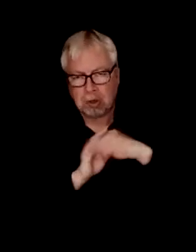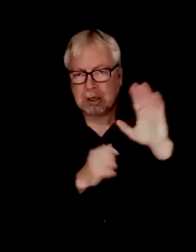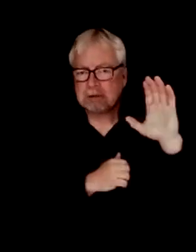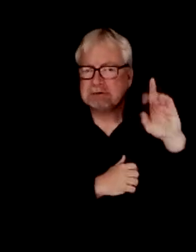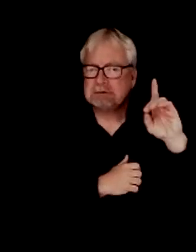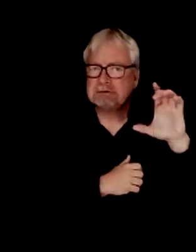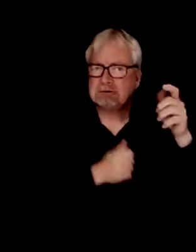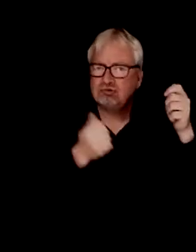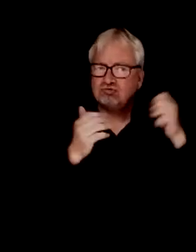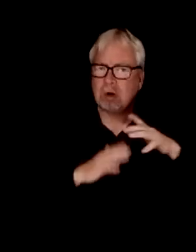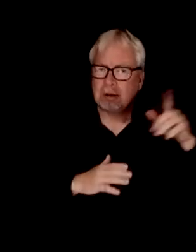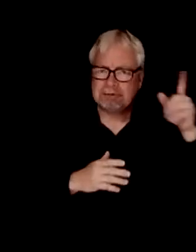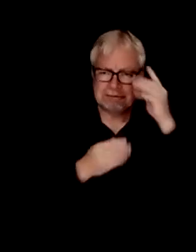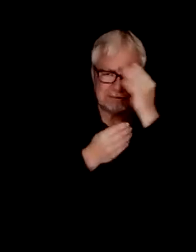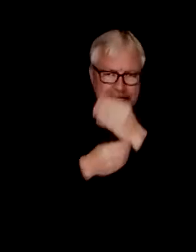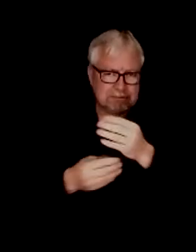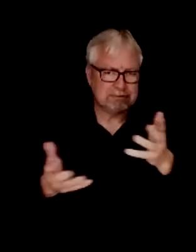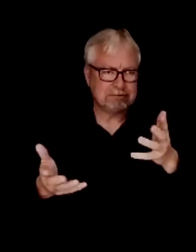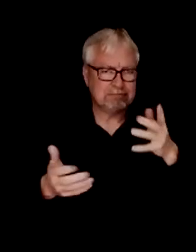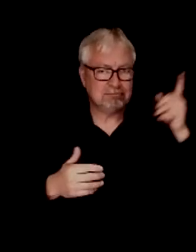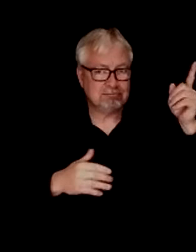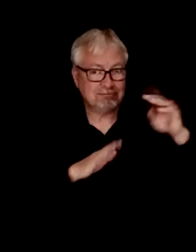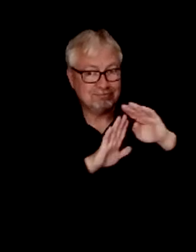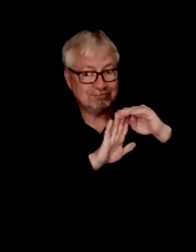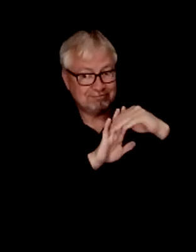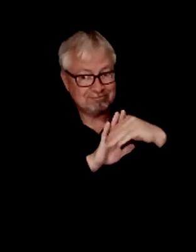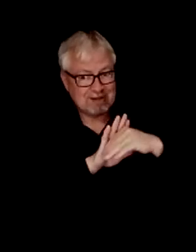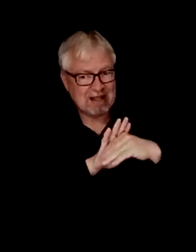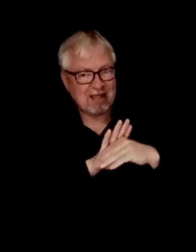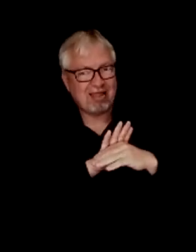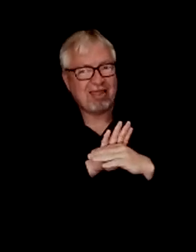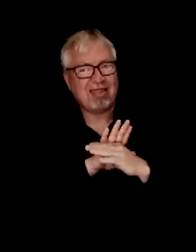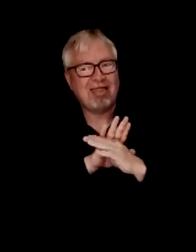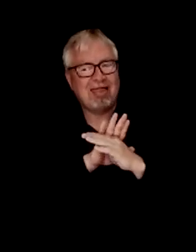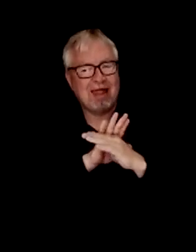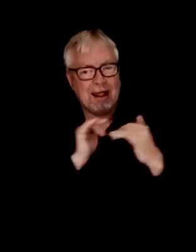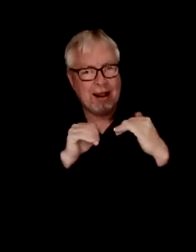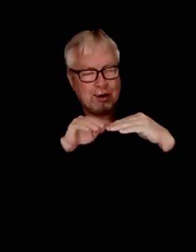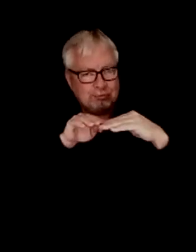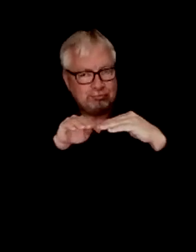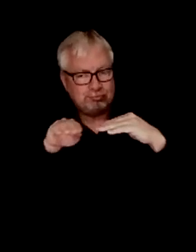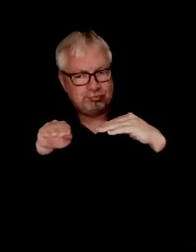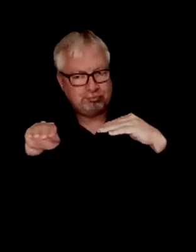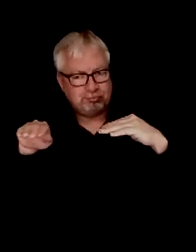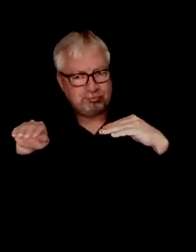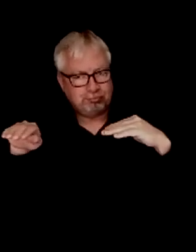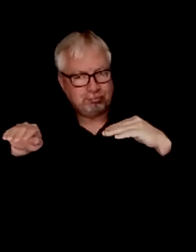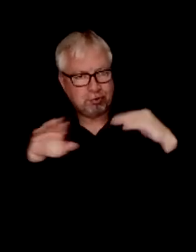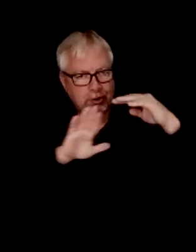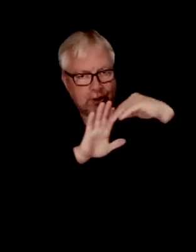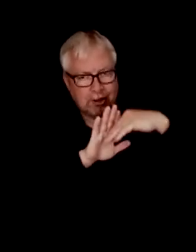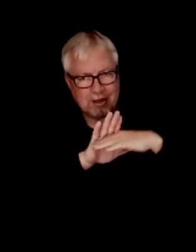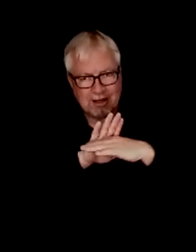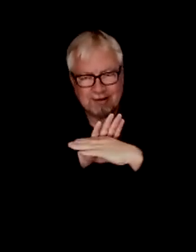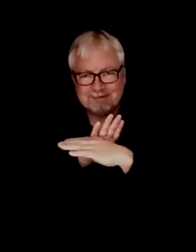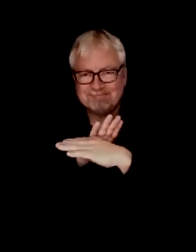leveled out, and we're now at a pretty high rate of daily case growth.